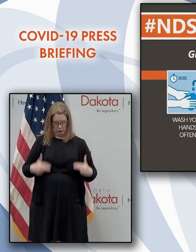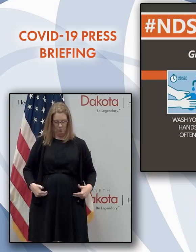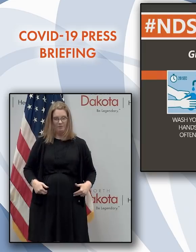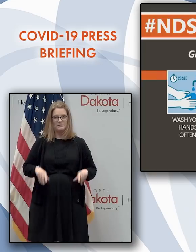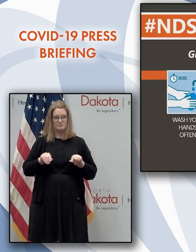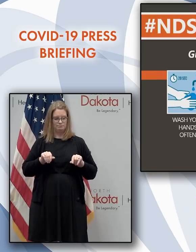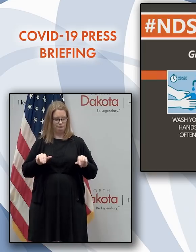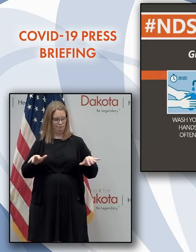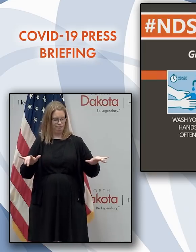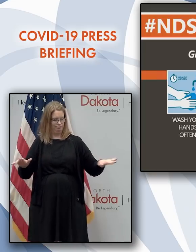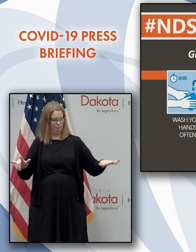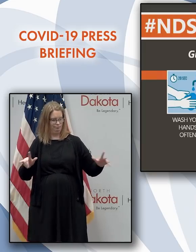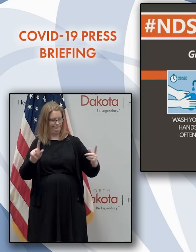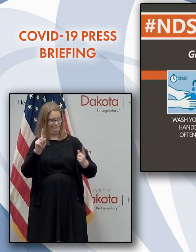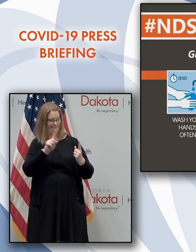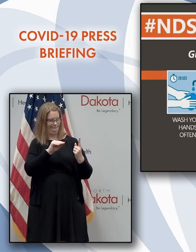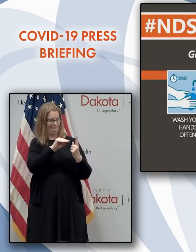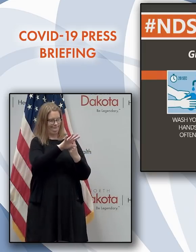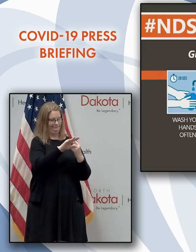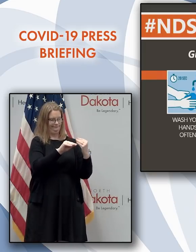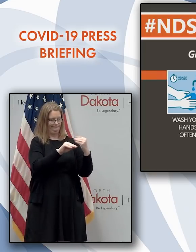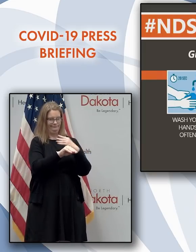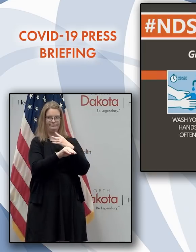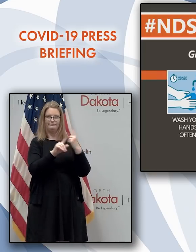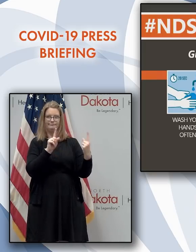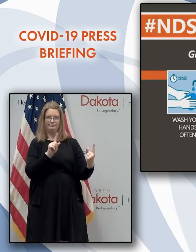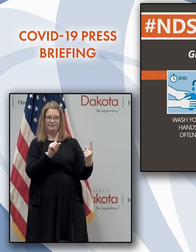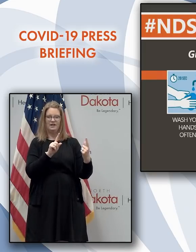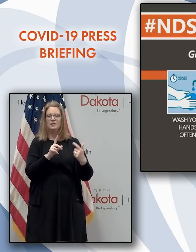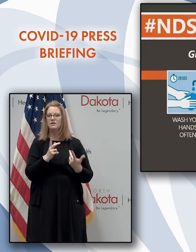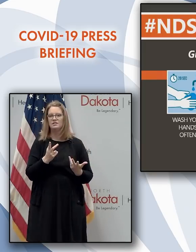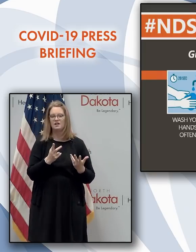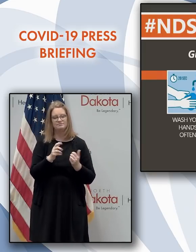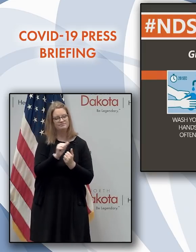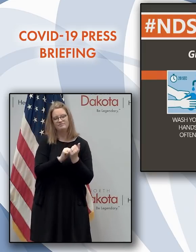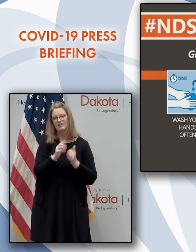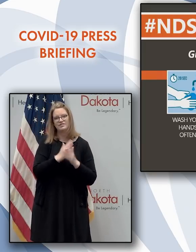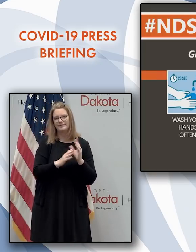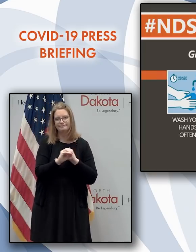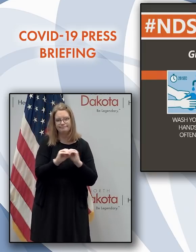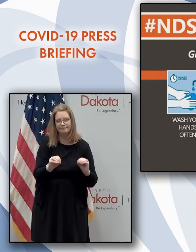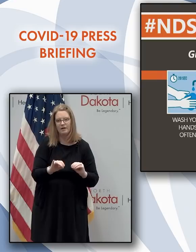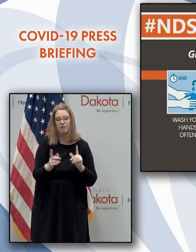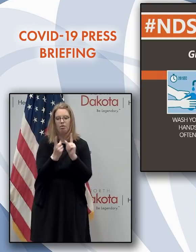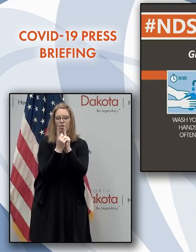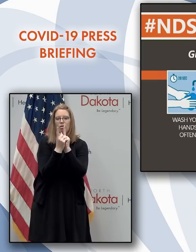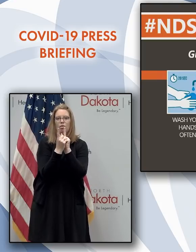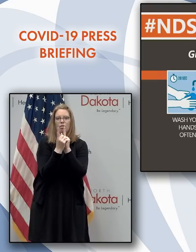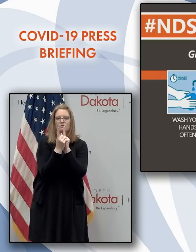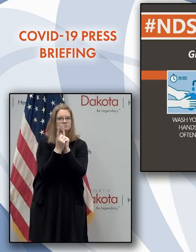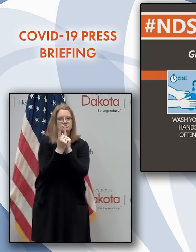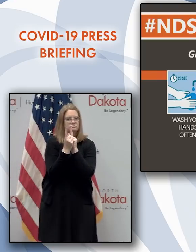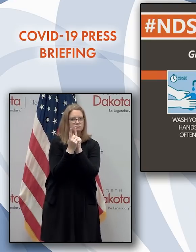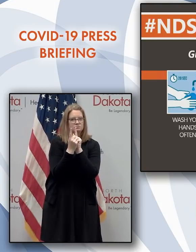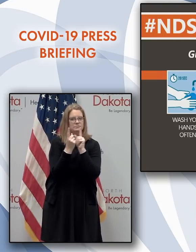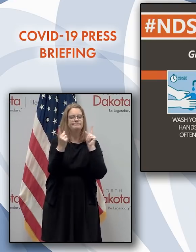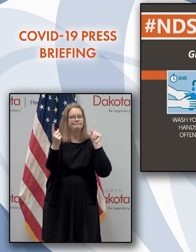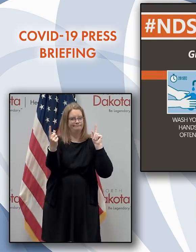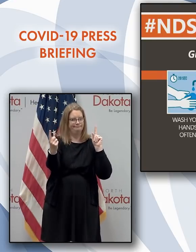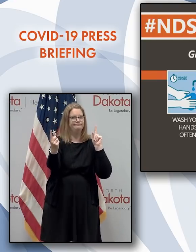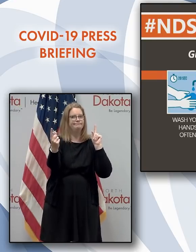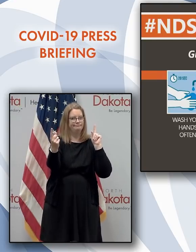human right now is when people don't wash their hands, they are in too close of contact with someone, they may